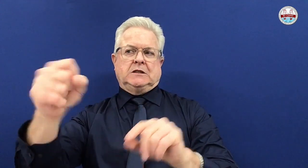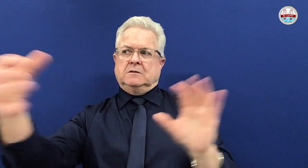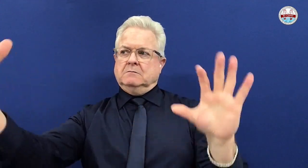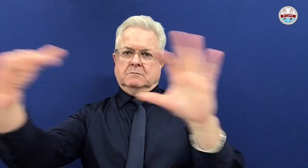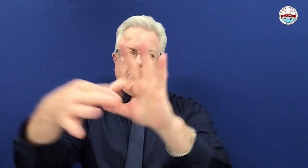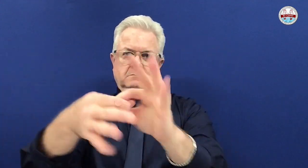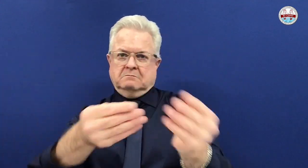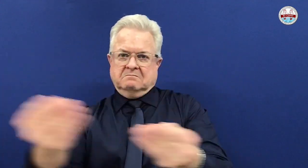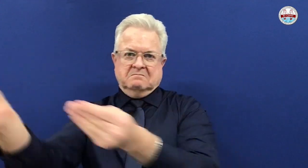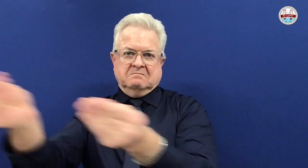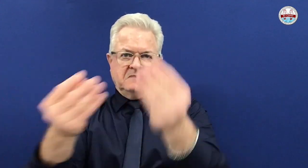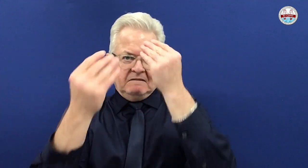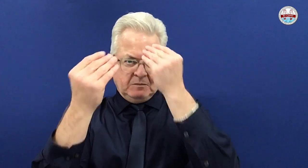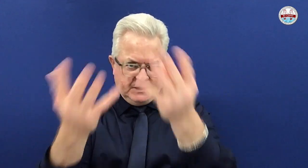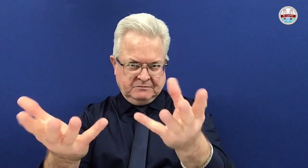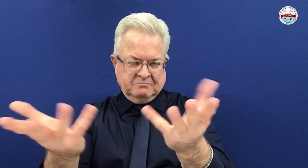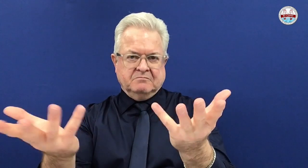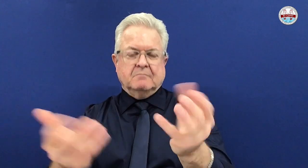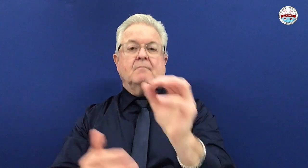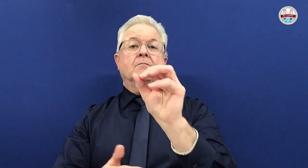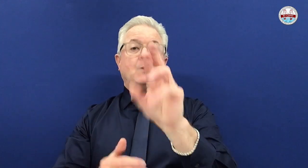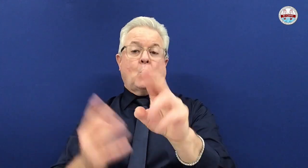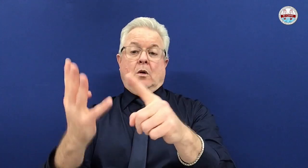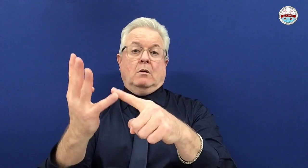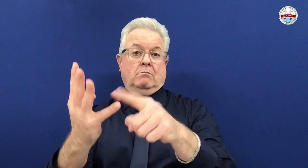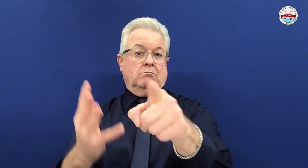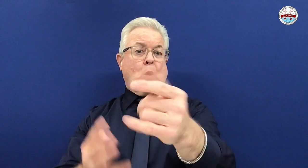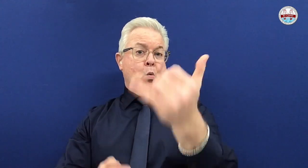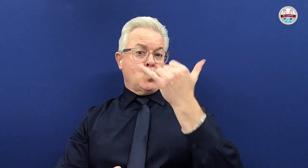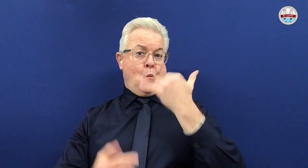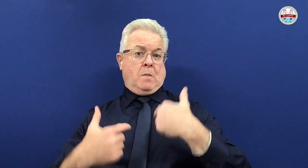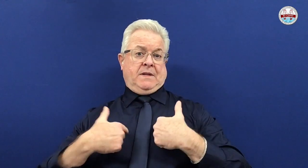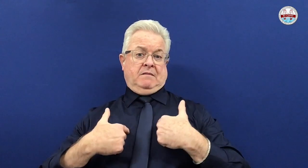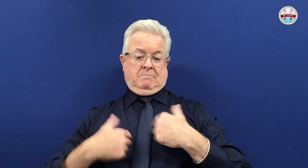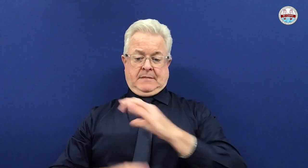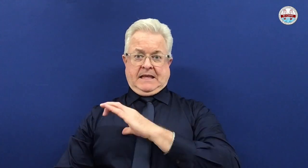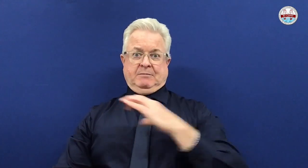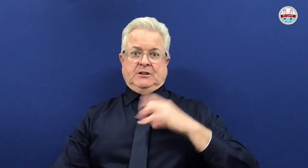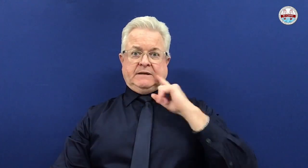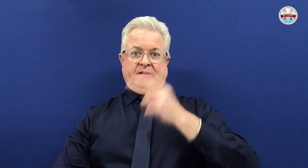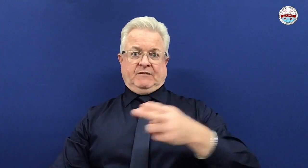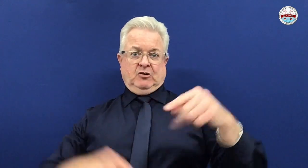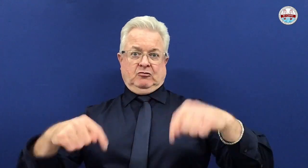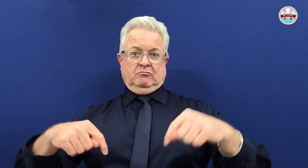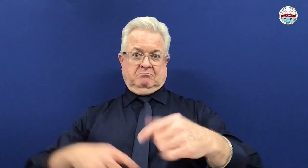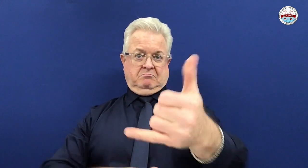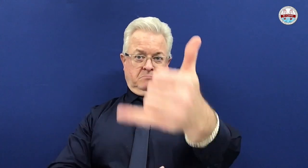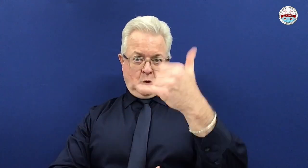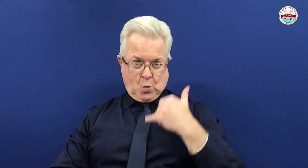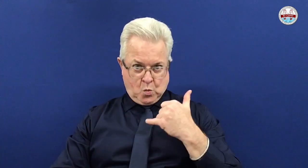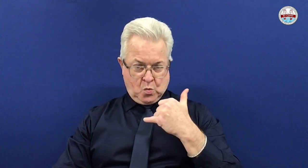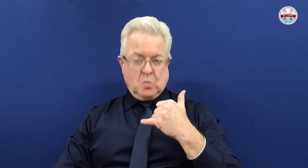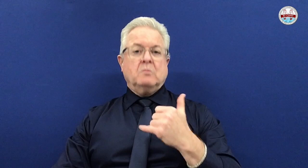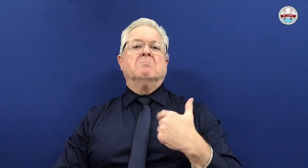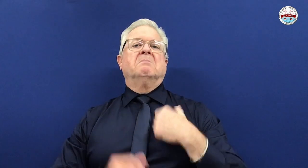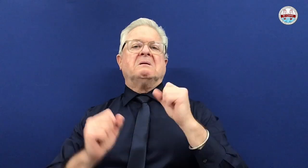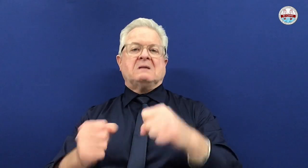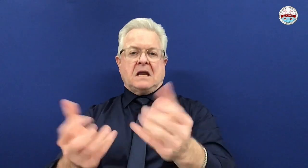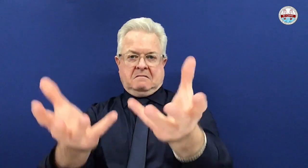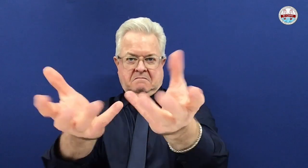you with Department of Human Services and make sure that all the necessary information gets to you. You can also call me here at the Commission on the Deaf and